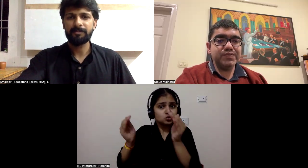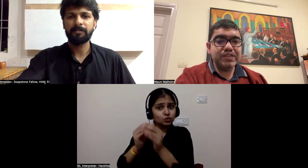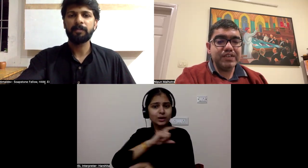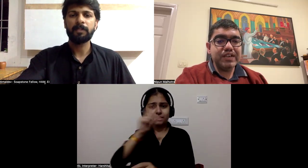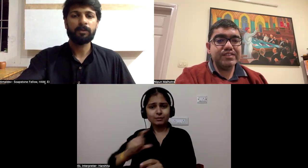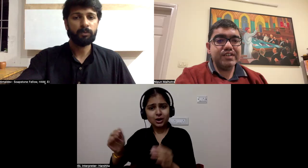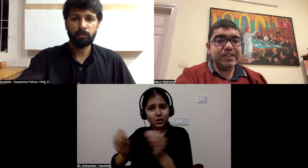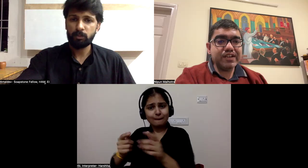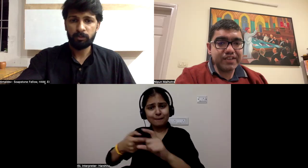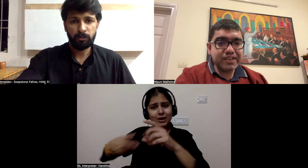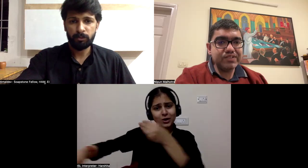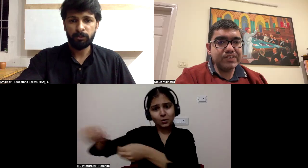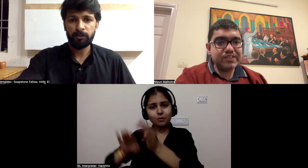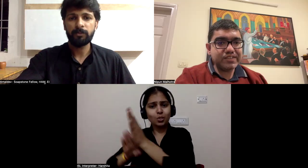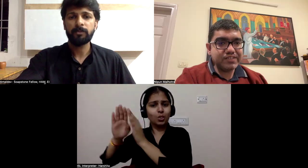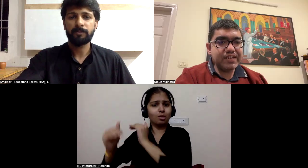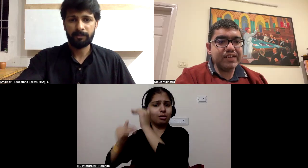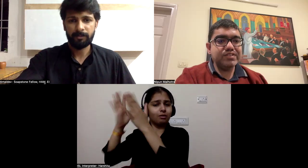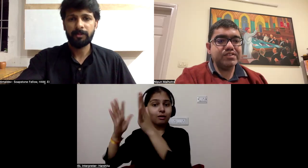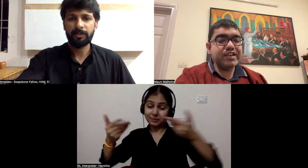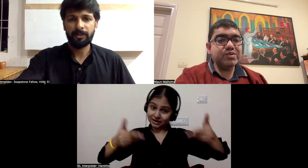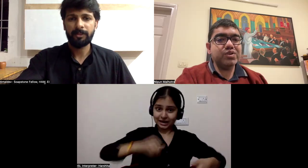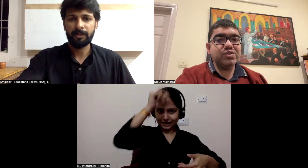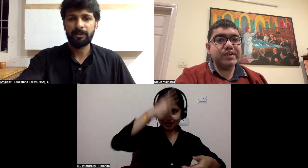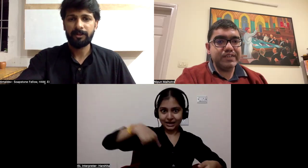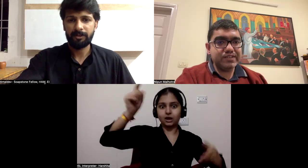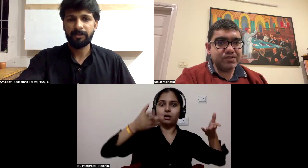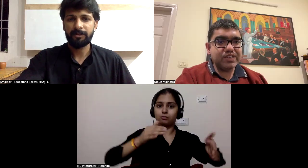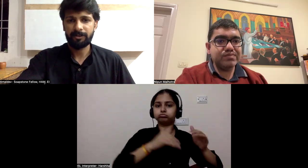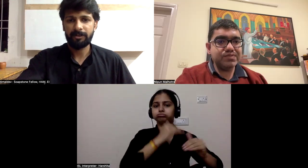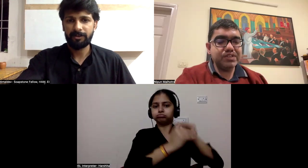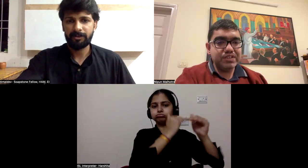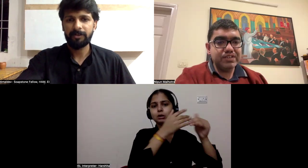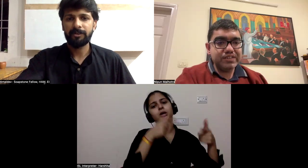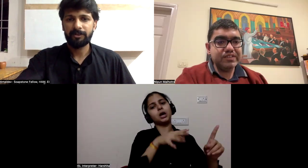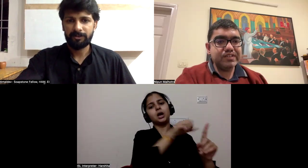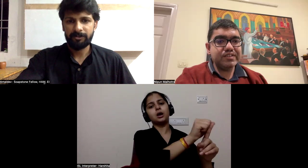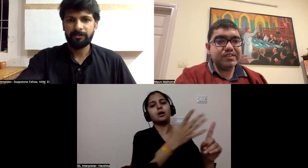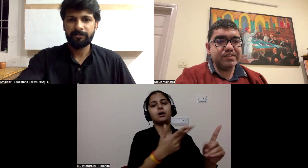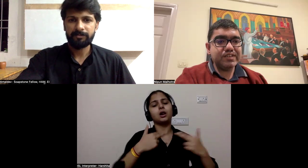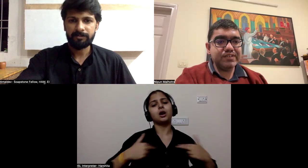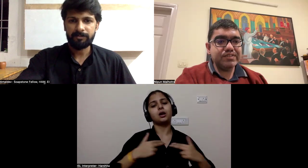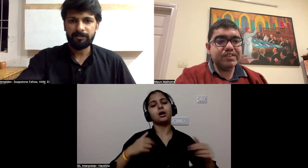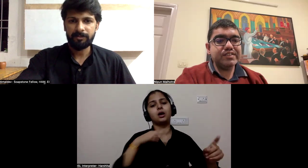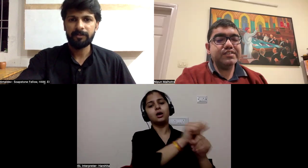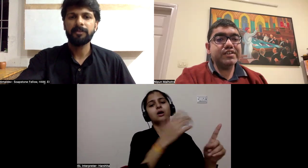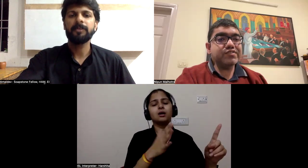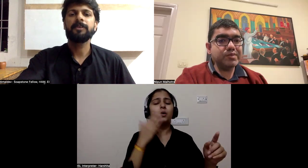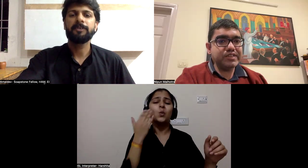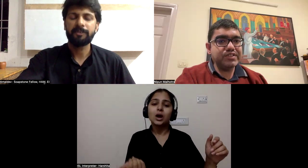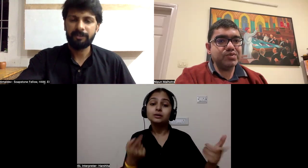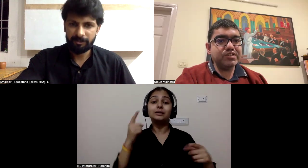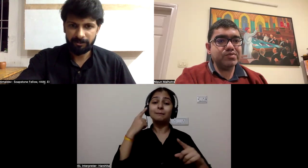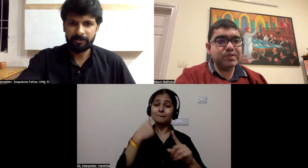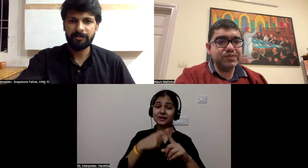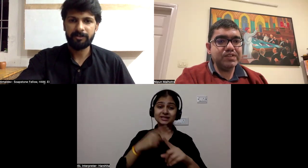developed as India can have legally recognized sign language, I do not know why India does not have legally recognized sign language. And I think the deaf